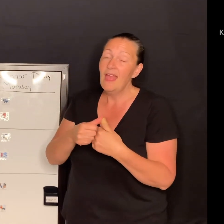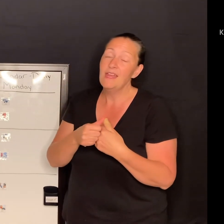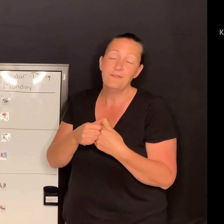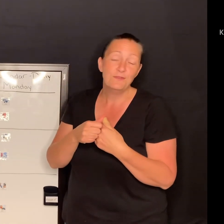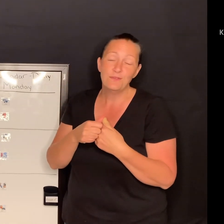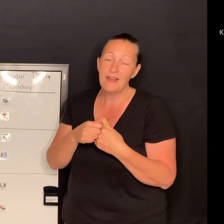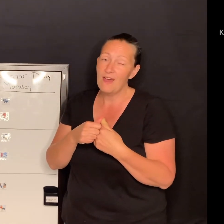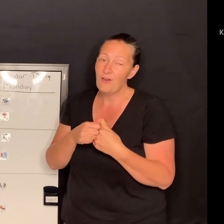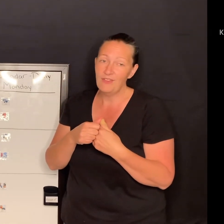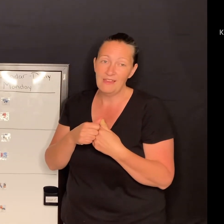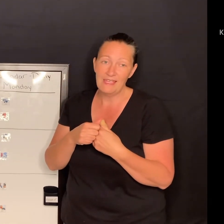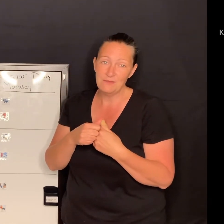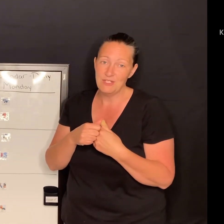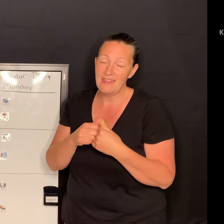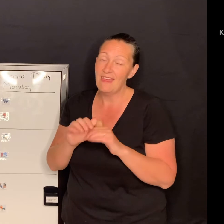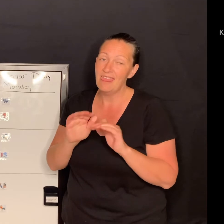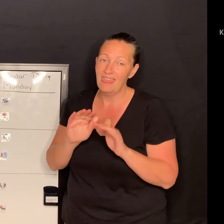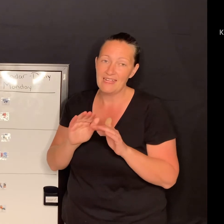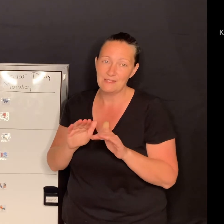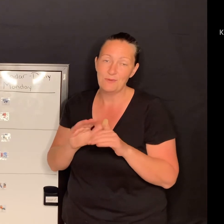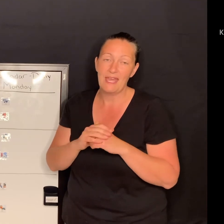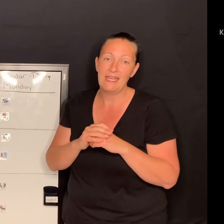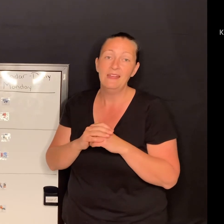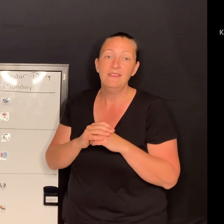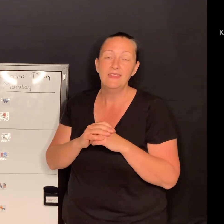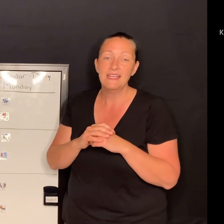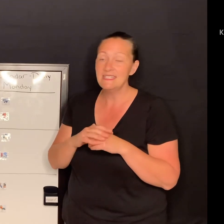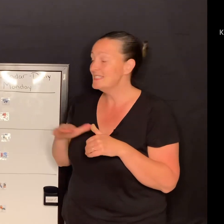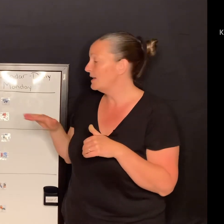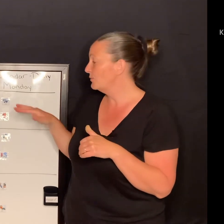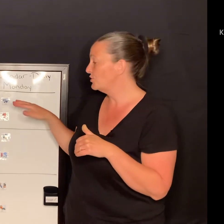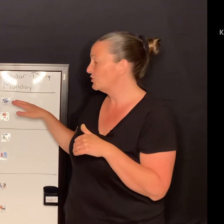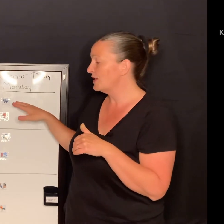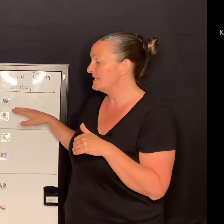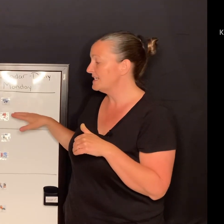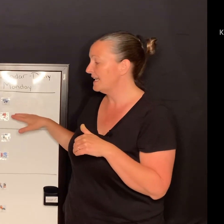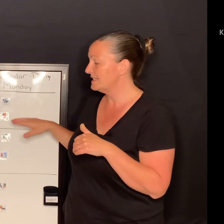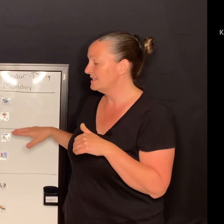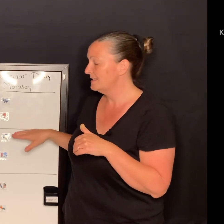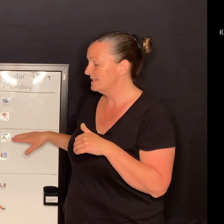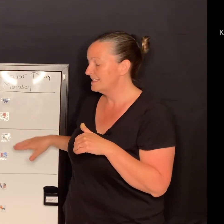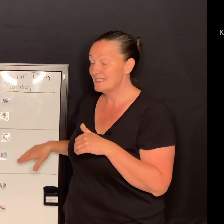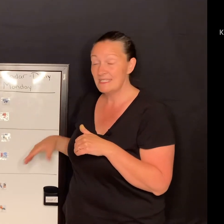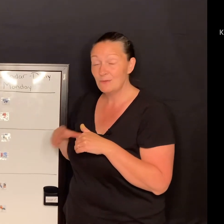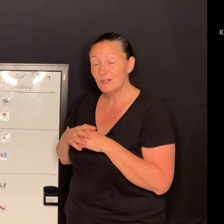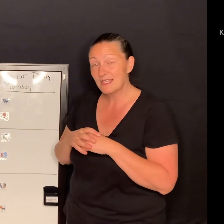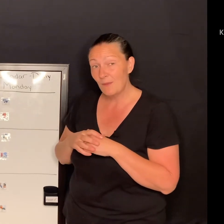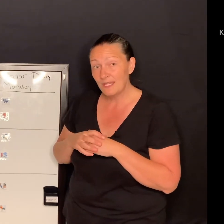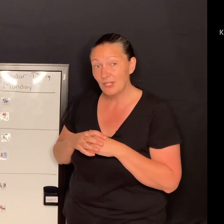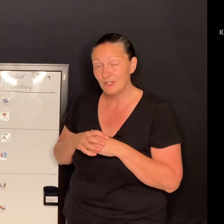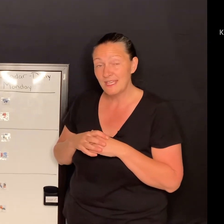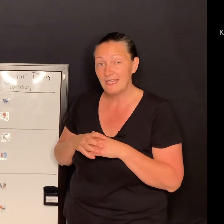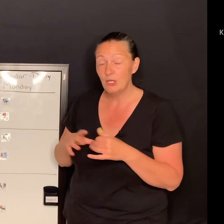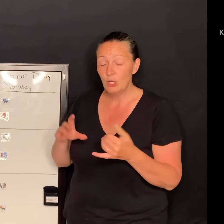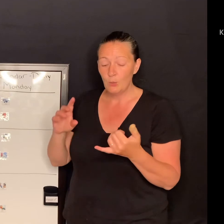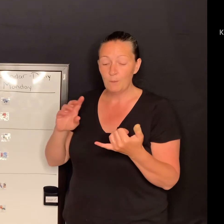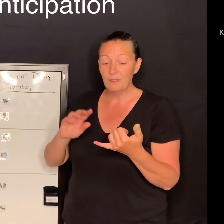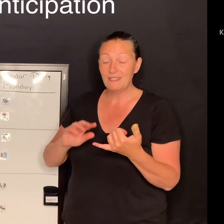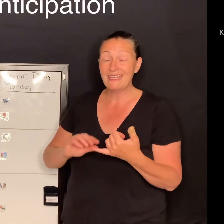if you don't have all the language yet, that's okay. The idea is that we're starting to get to see what's coming in our day. We're building